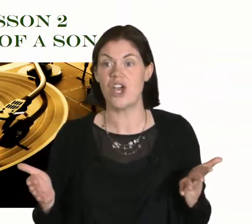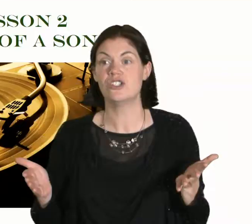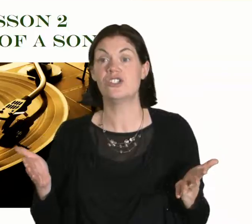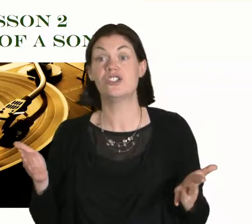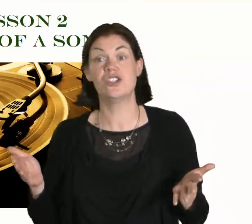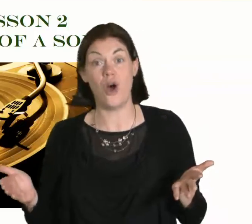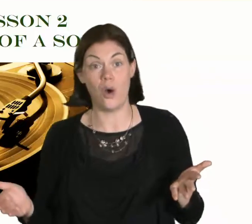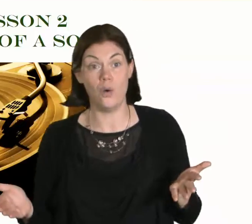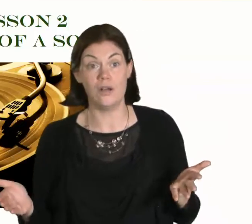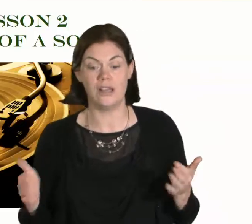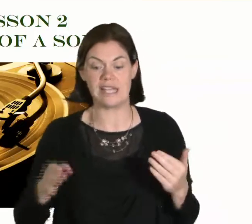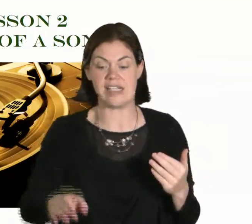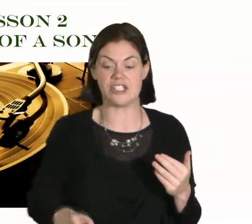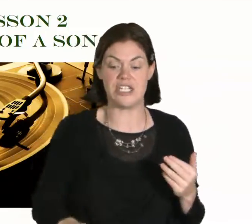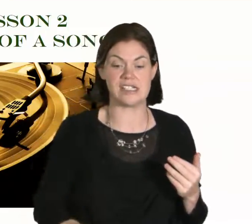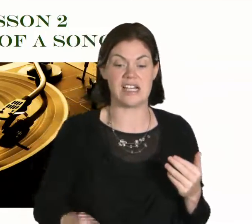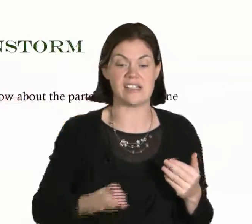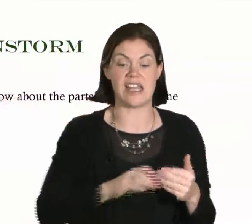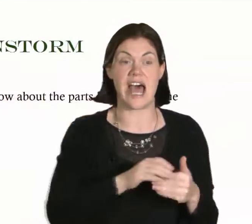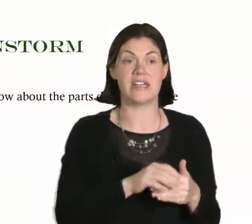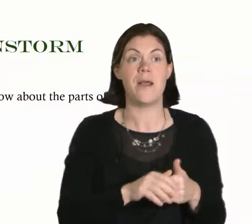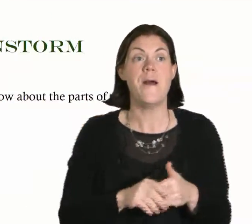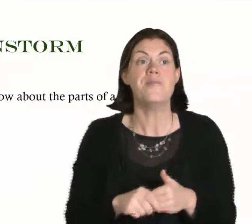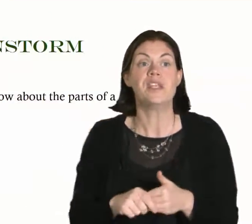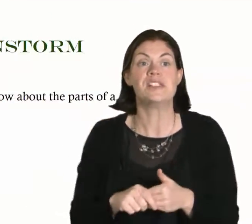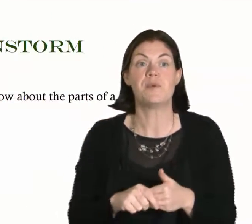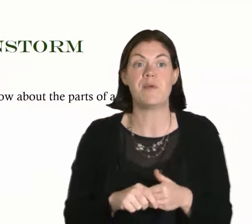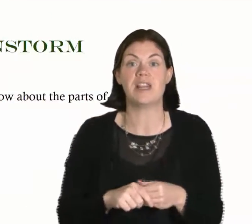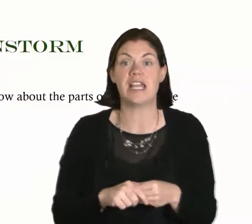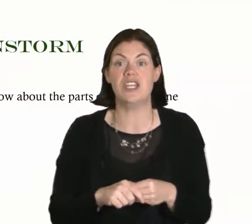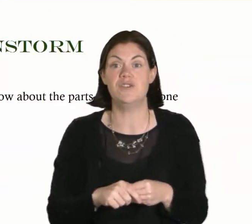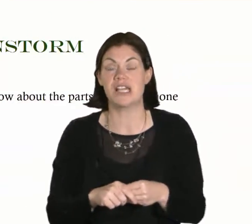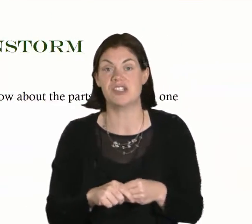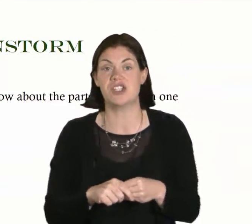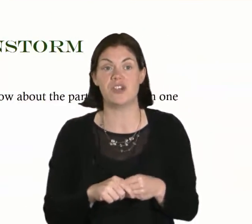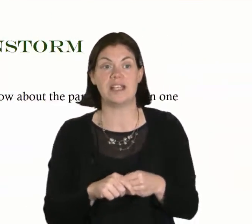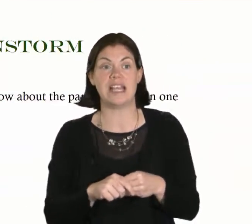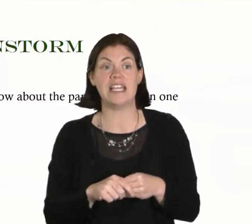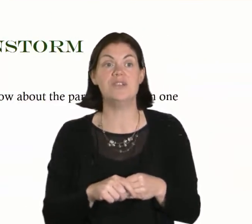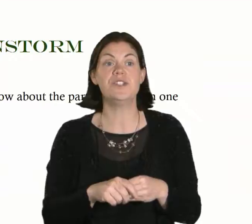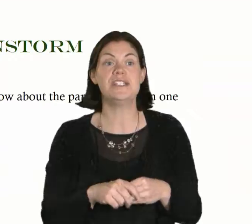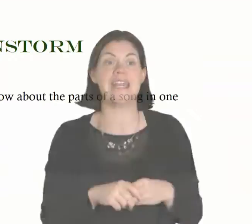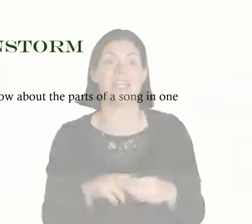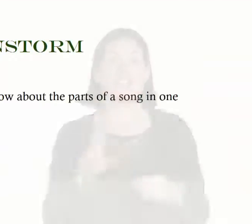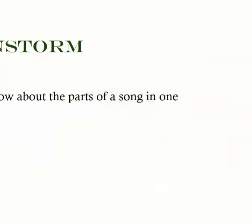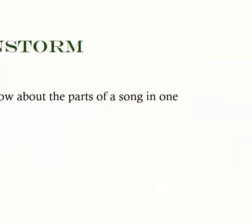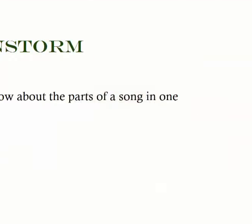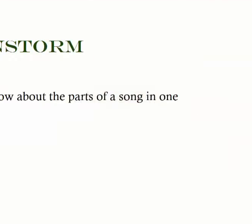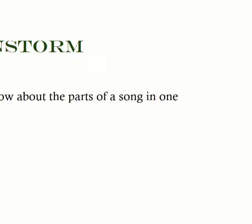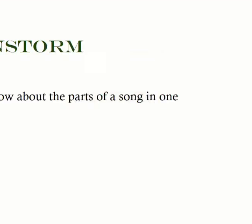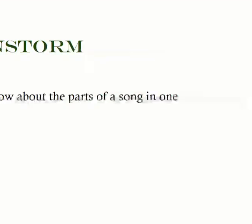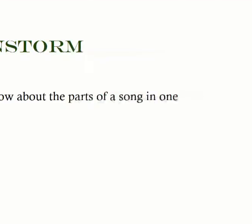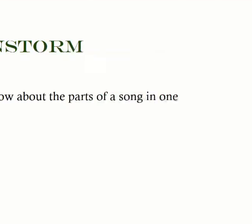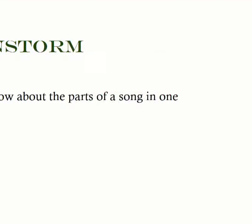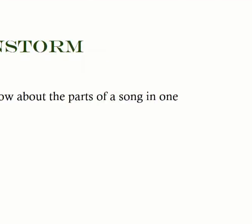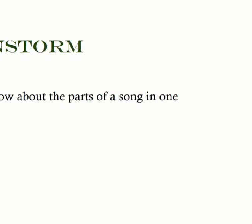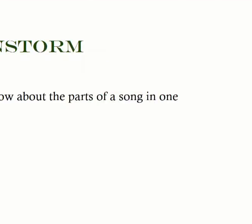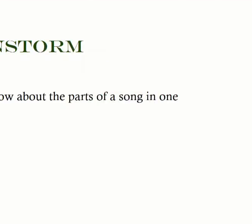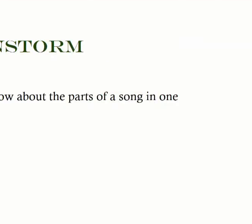fantastic. So let's actually discuss that. This is what I would like you guys to do. I'd like you to take 2